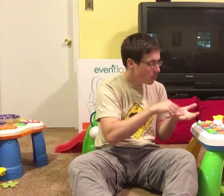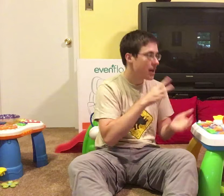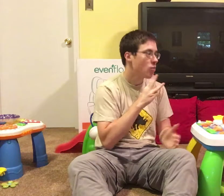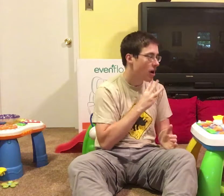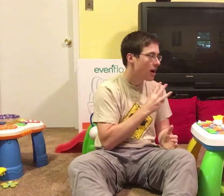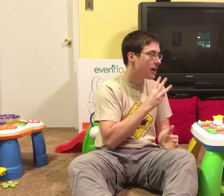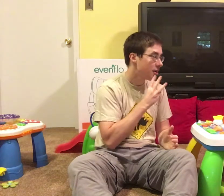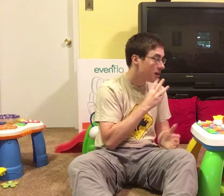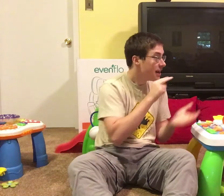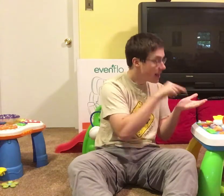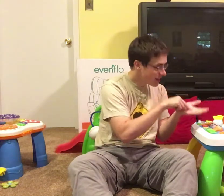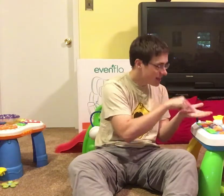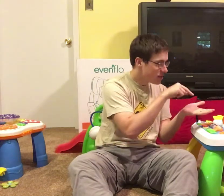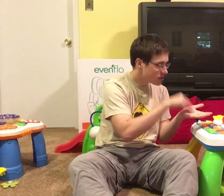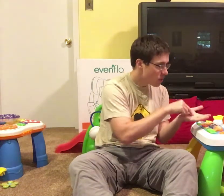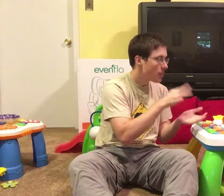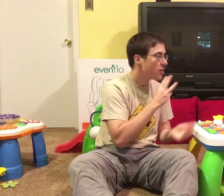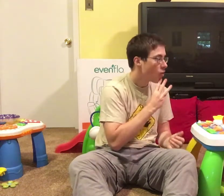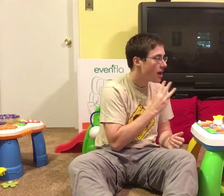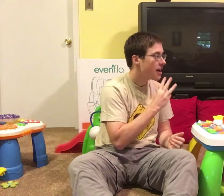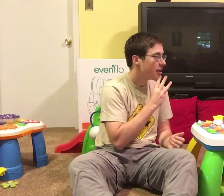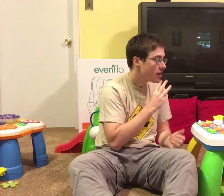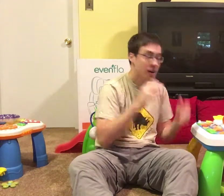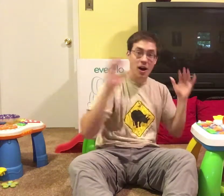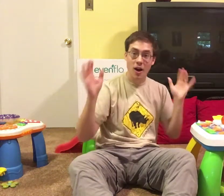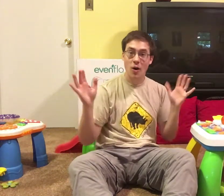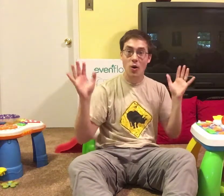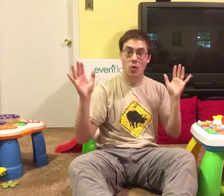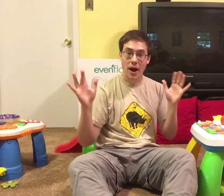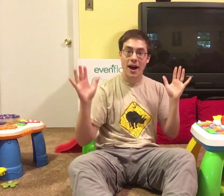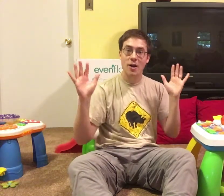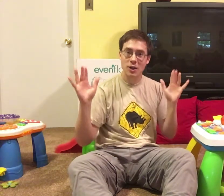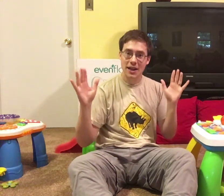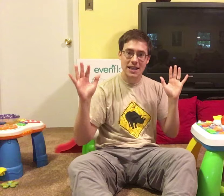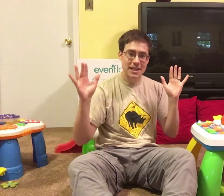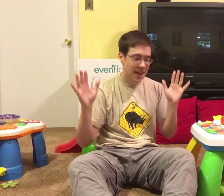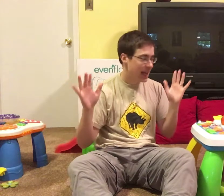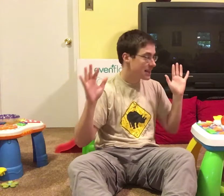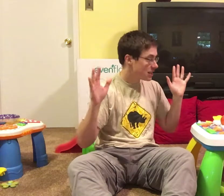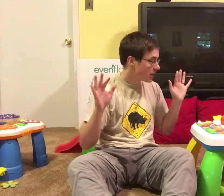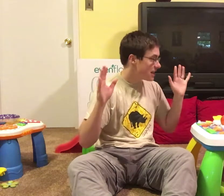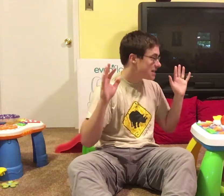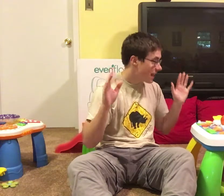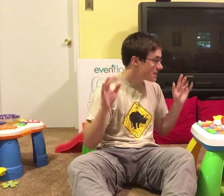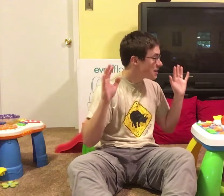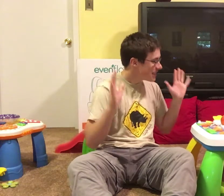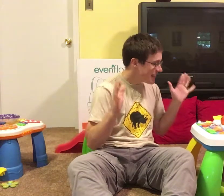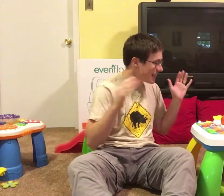and water, a little soap and water. Oh wow, look at these hands, they're